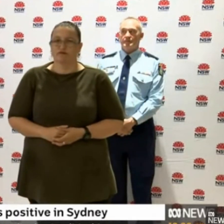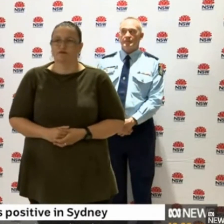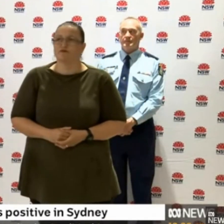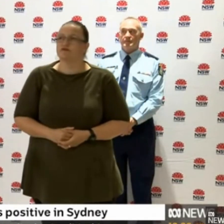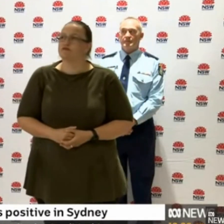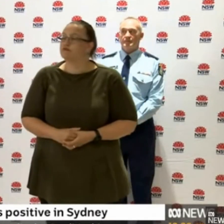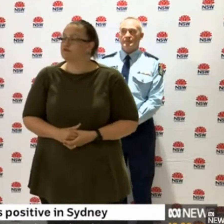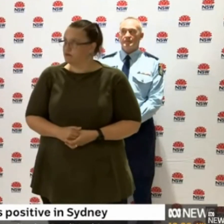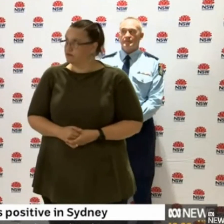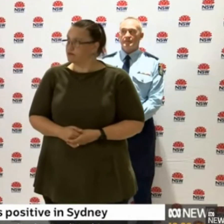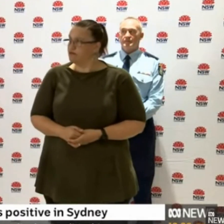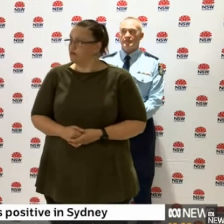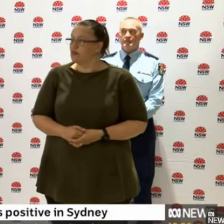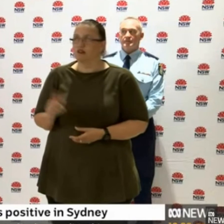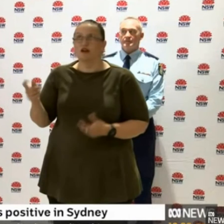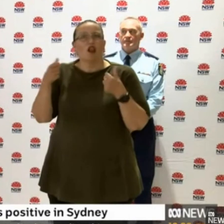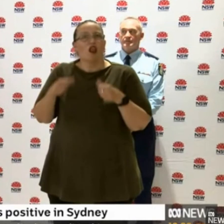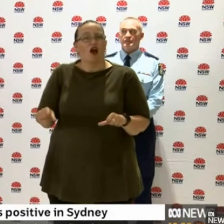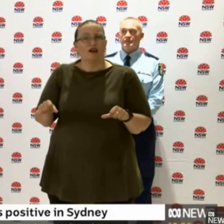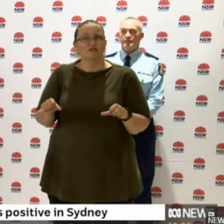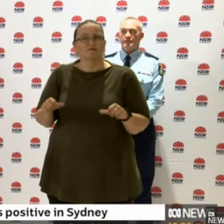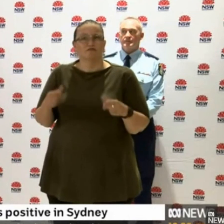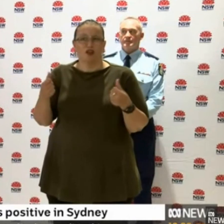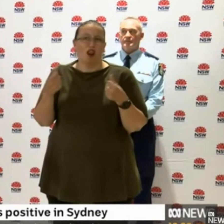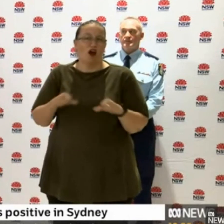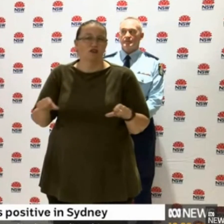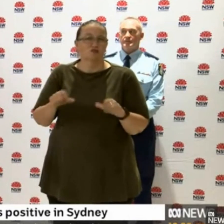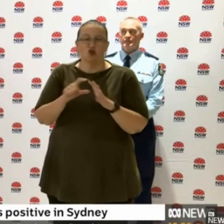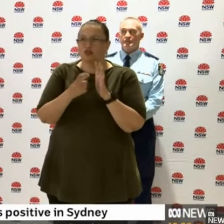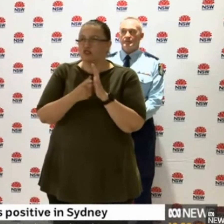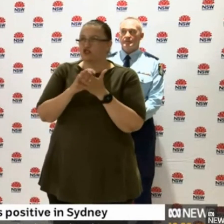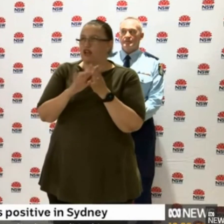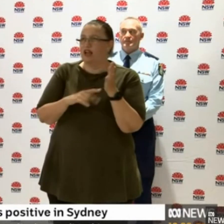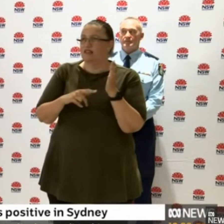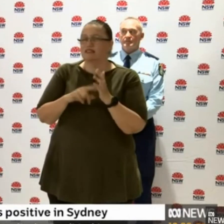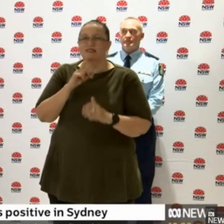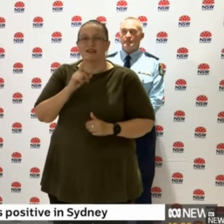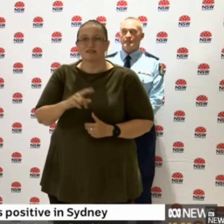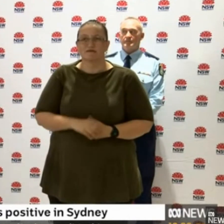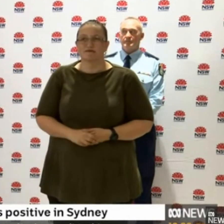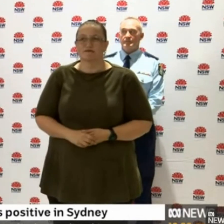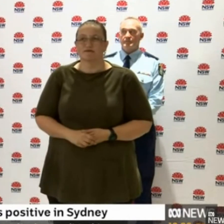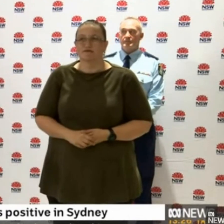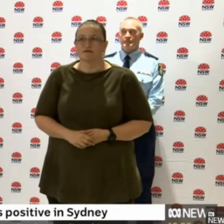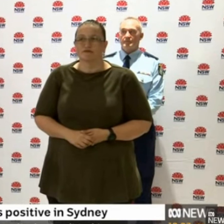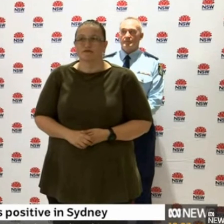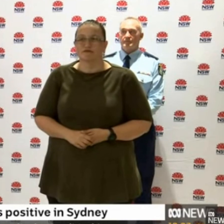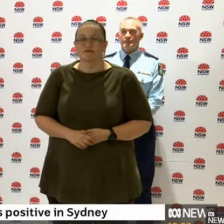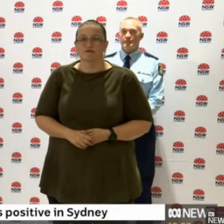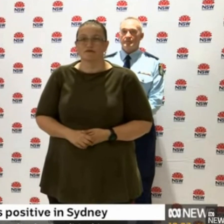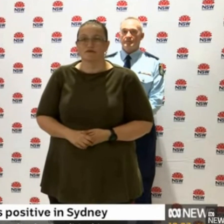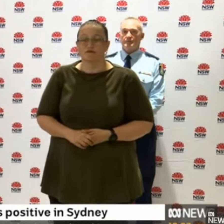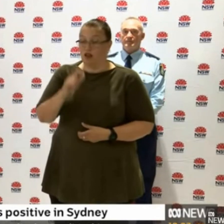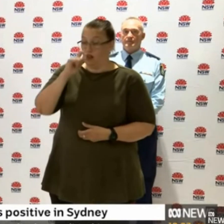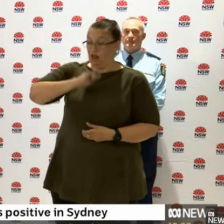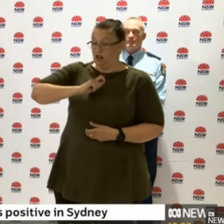said, she said they were set low. I put it another way. They are set at a very sensitive level. So they are picking up and